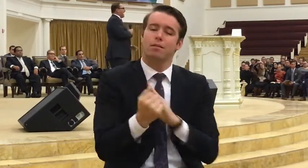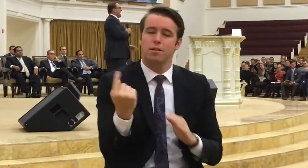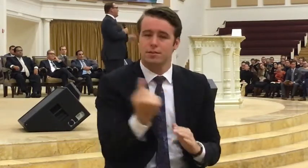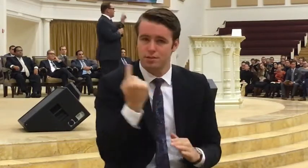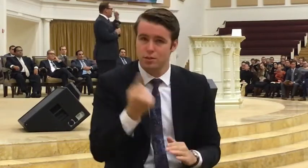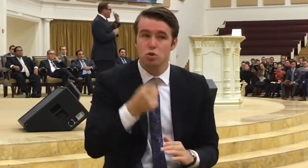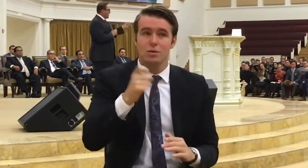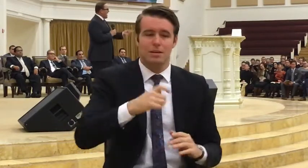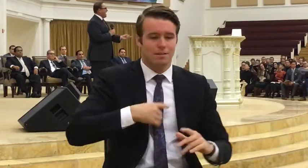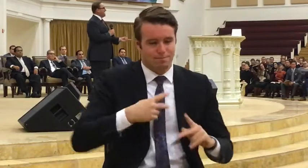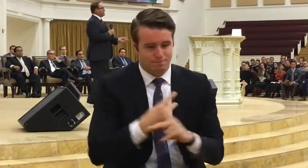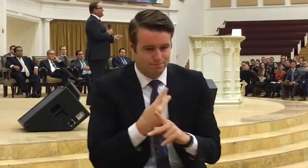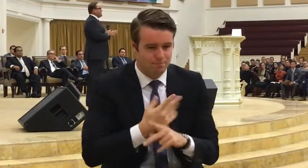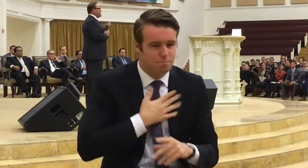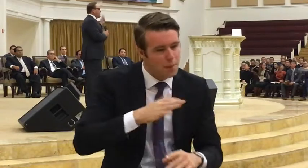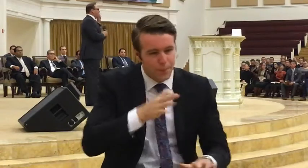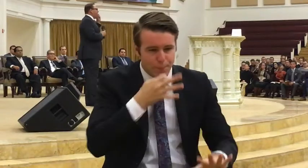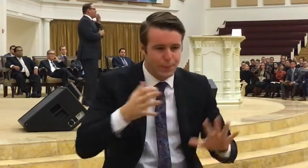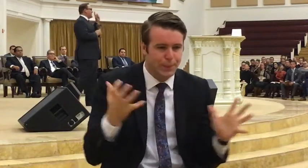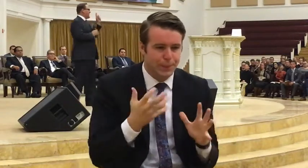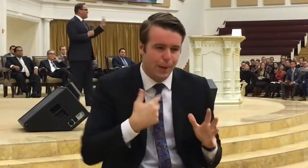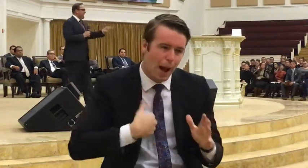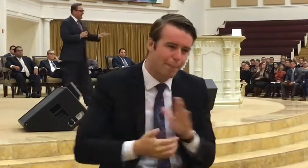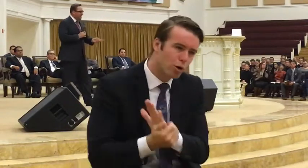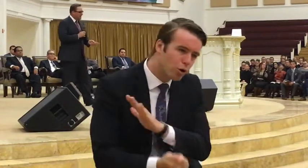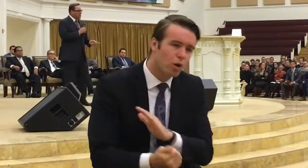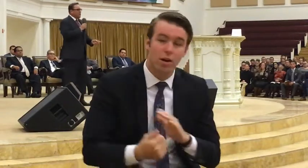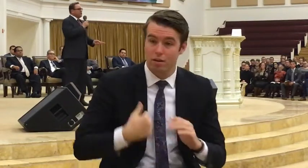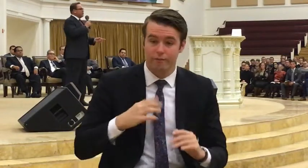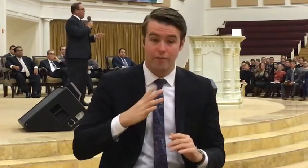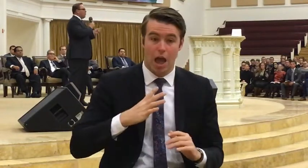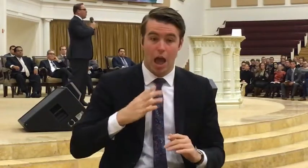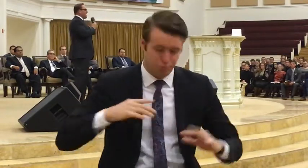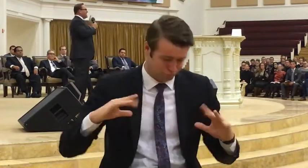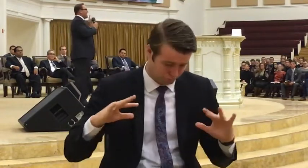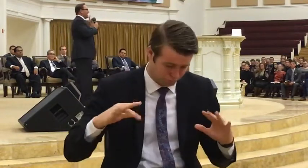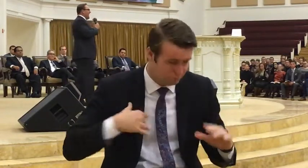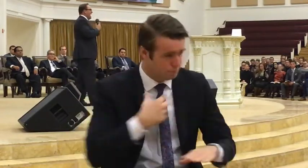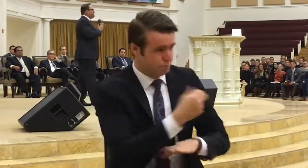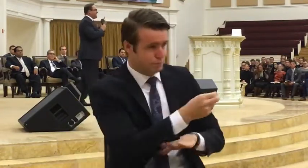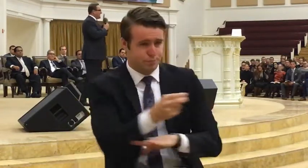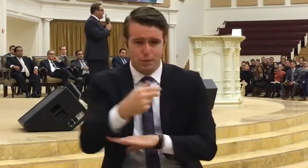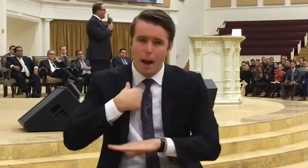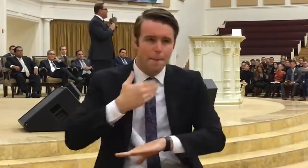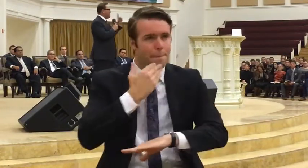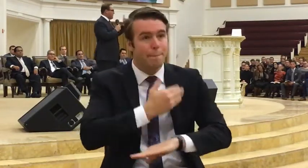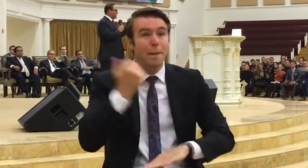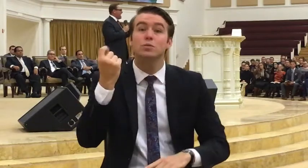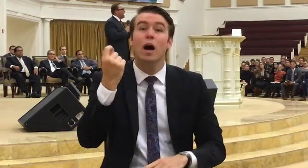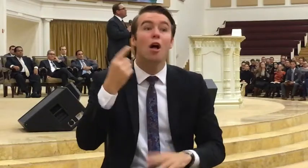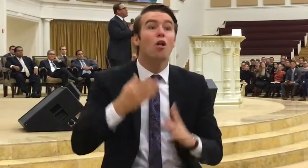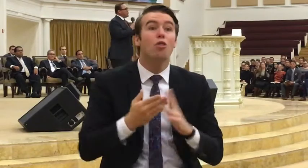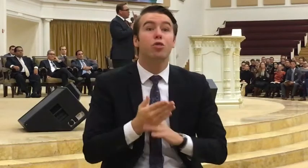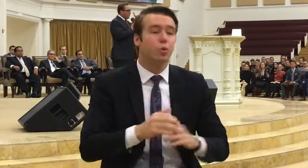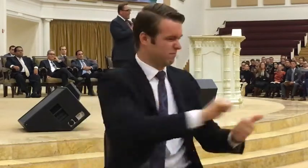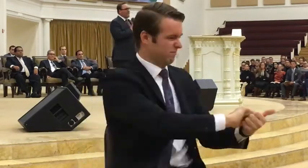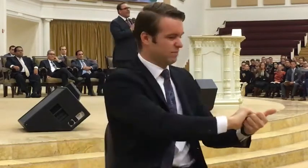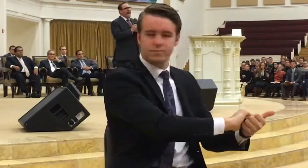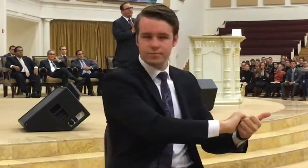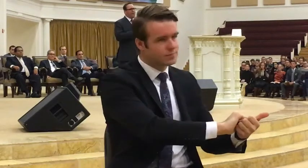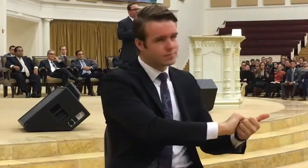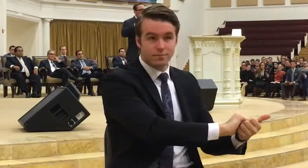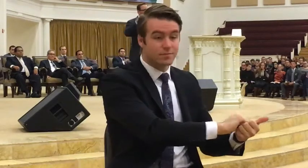need to find out what you're good at, and you need to do it better than anybody else. You don't win in life by tearing other people down. You